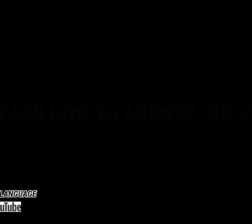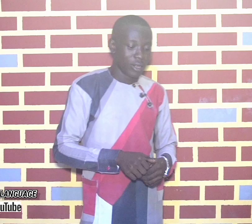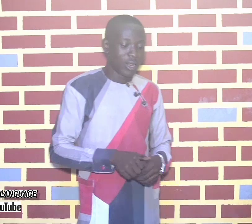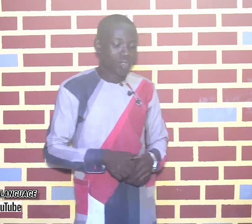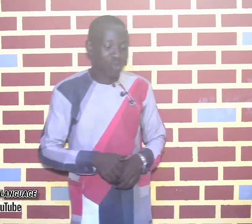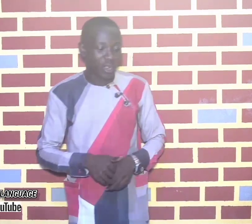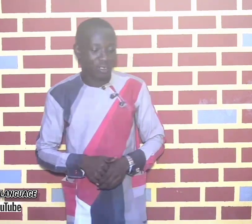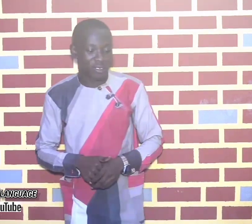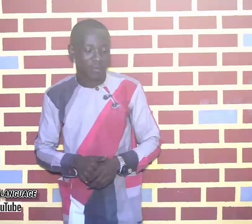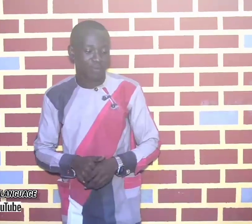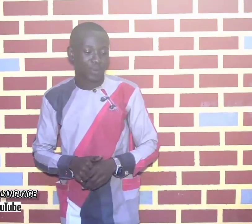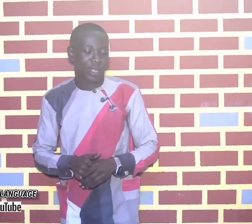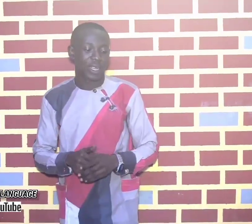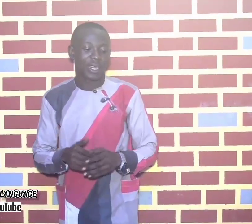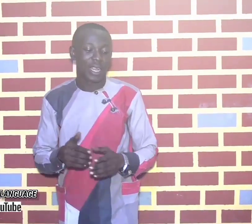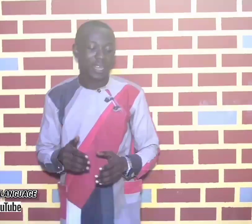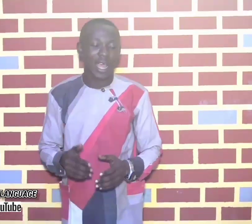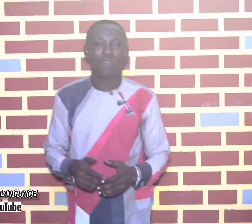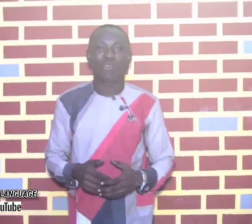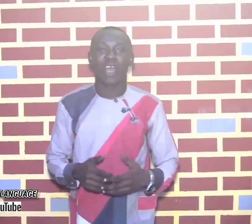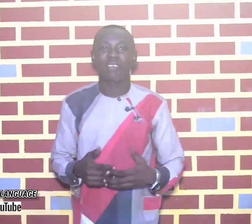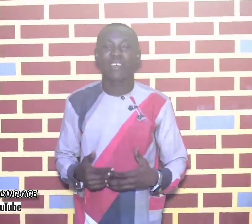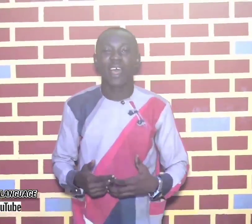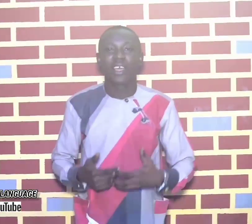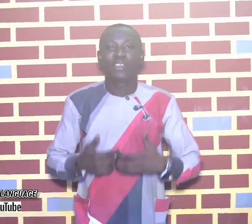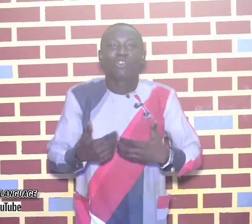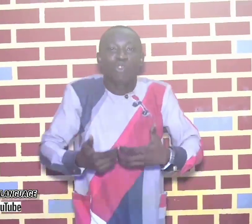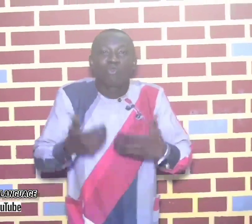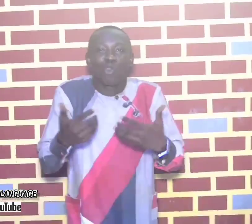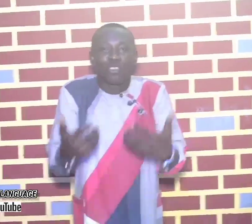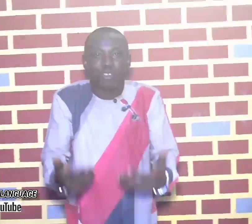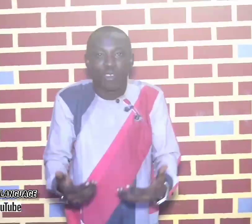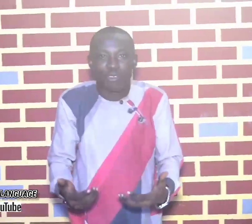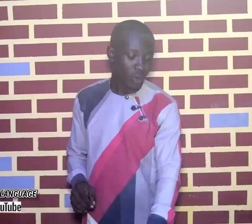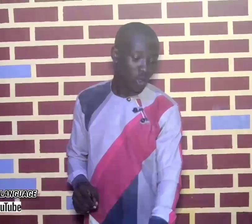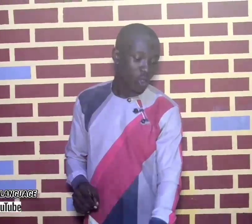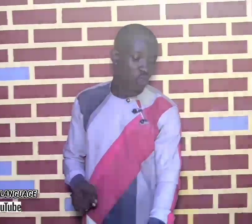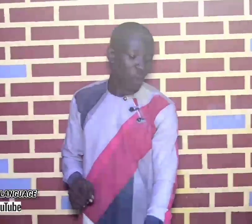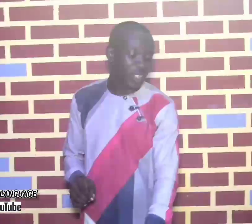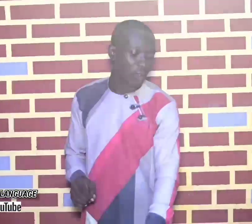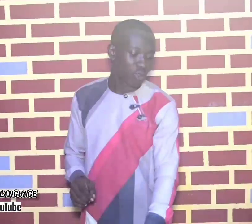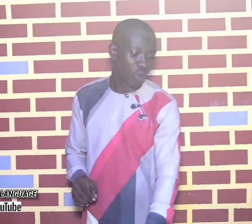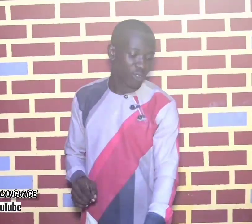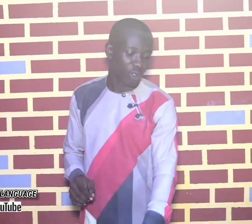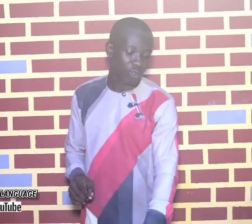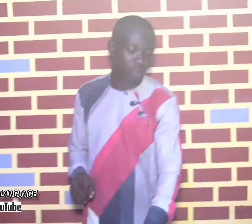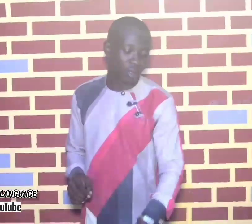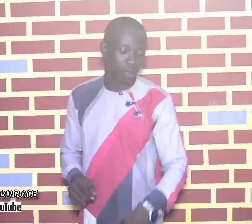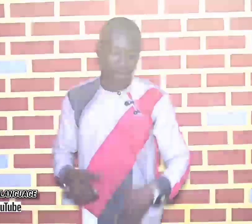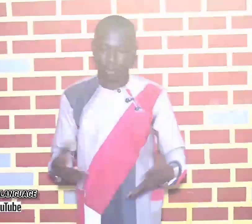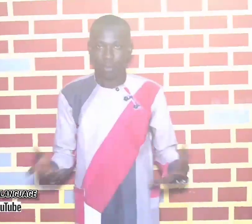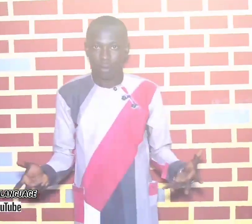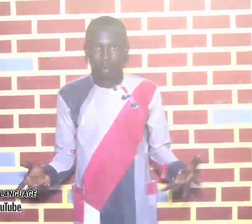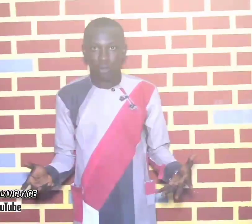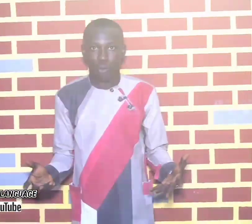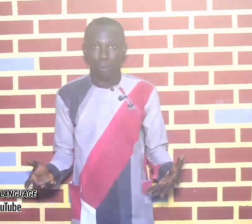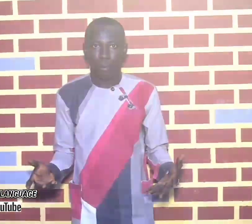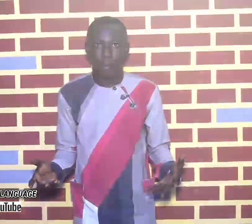The next one is, learn how to answer those questions. So what are those questions? My